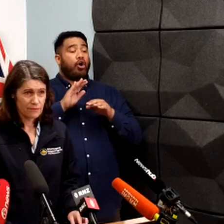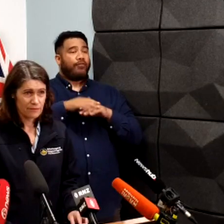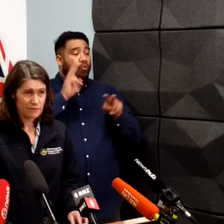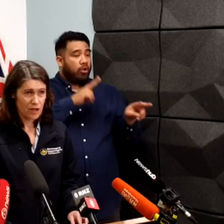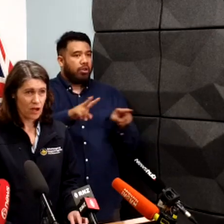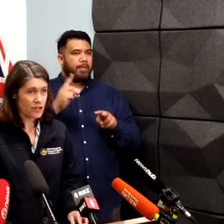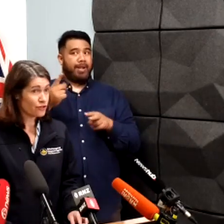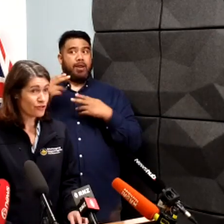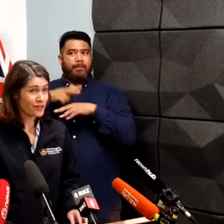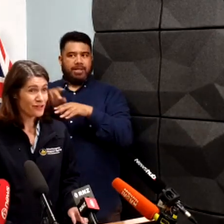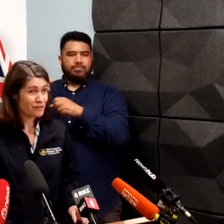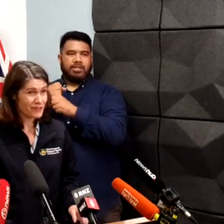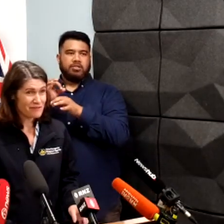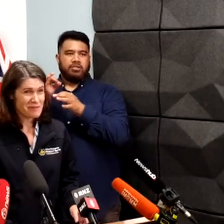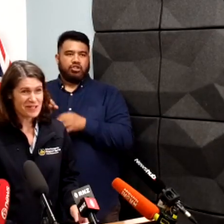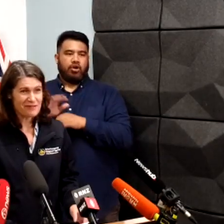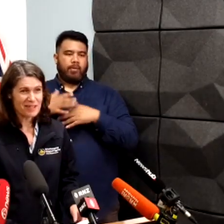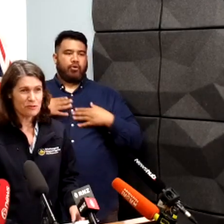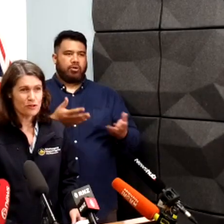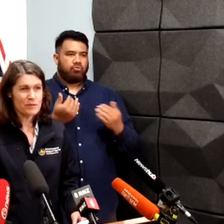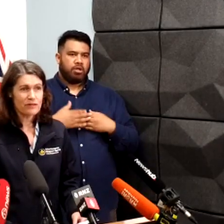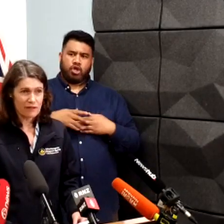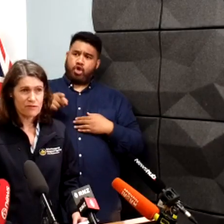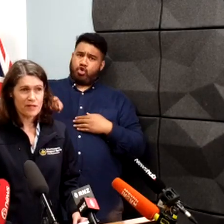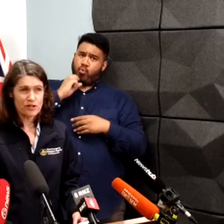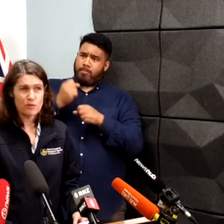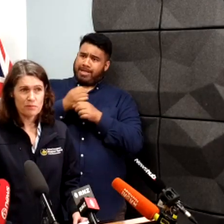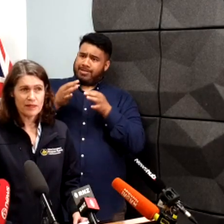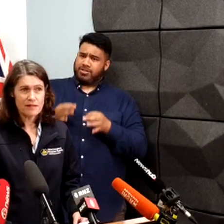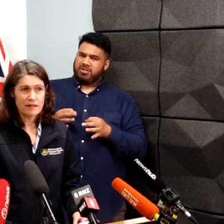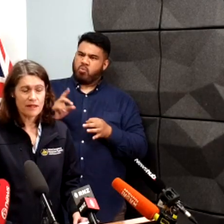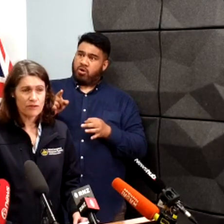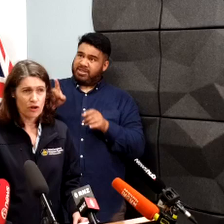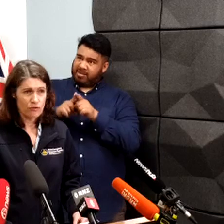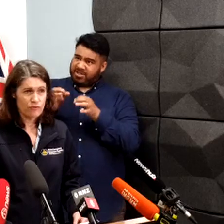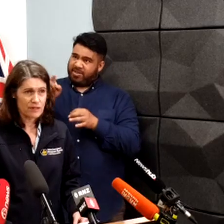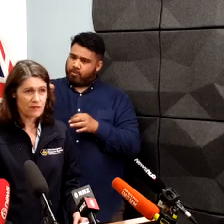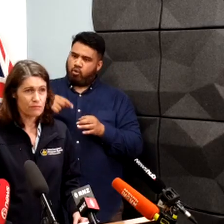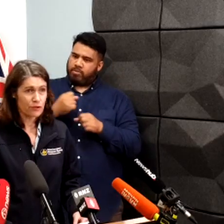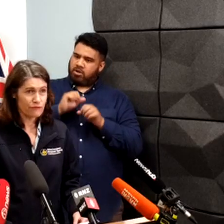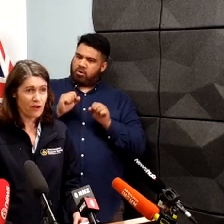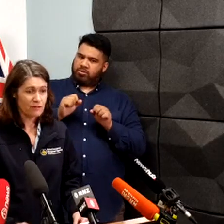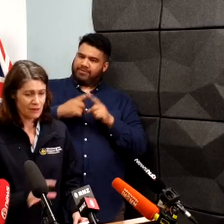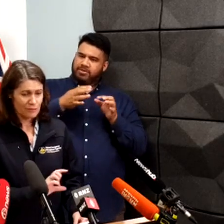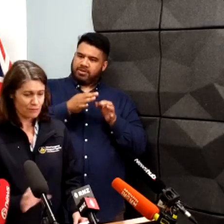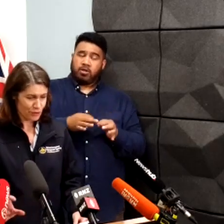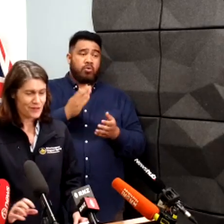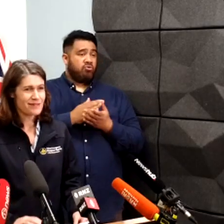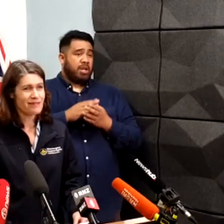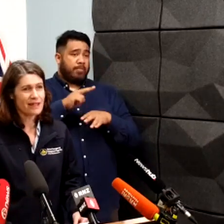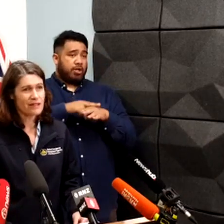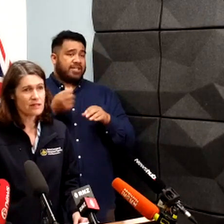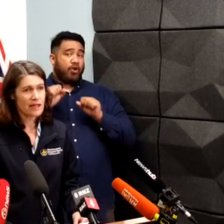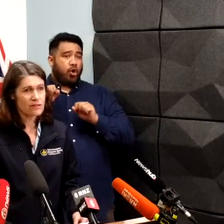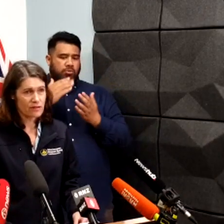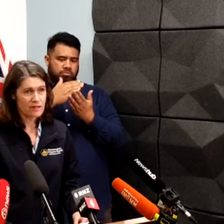decision would you make? I don't know, because I don't have all the information available to me. That information is with police, and they have their own risk profile process